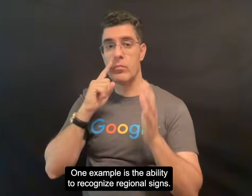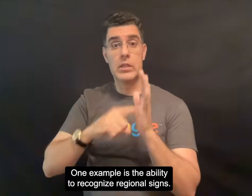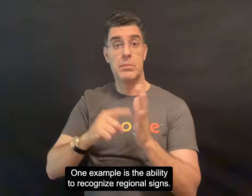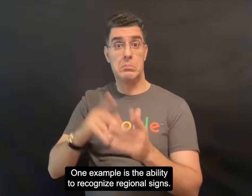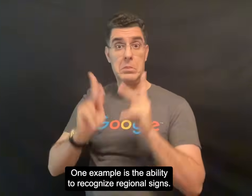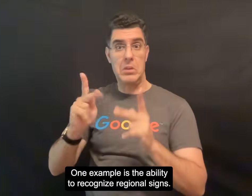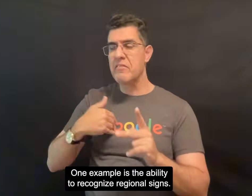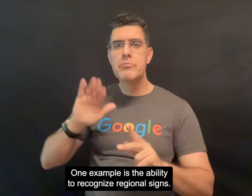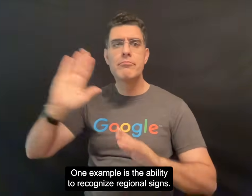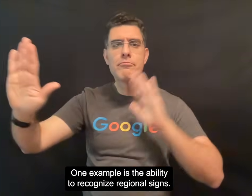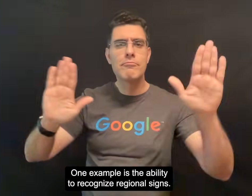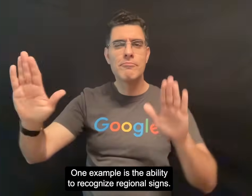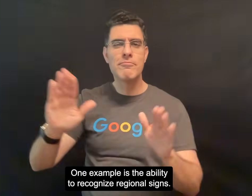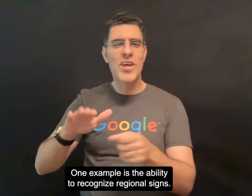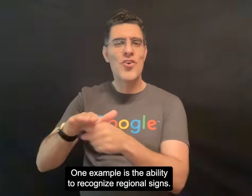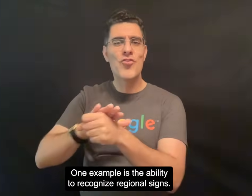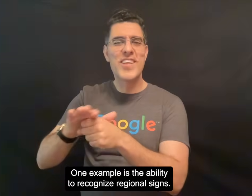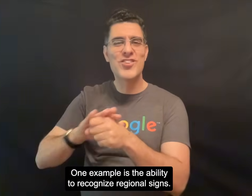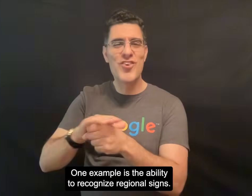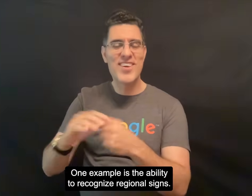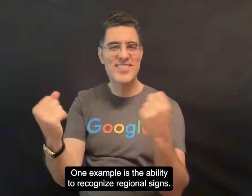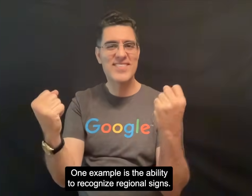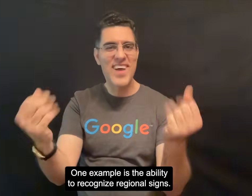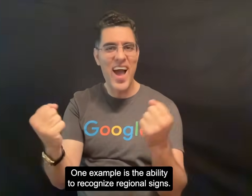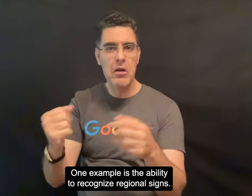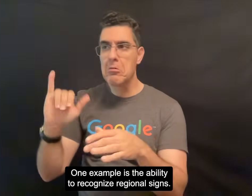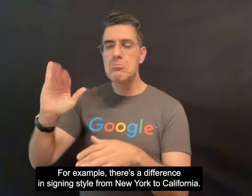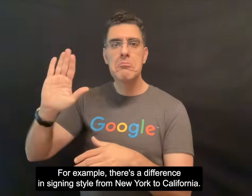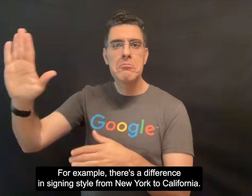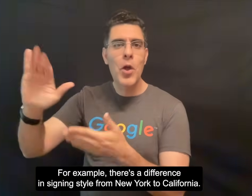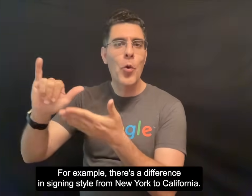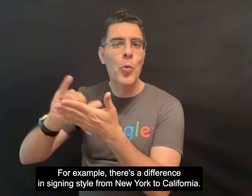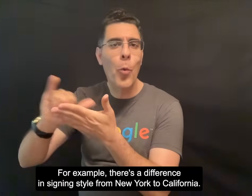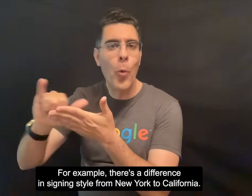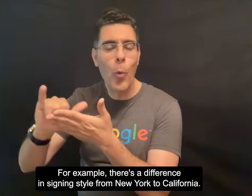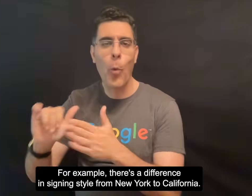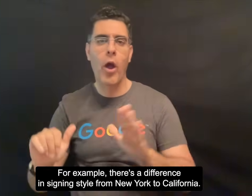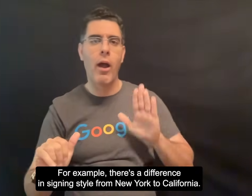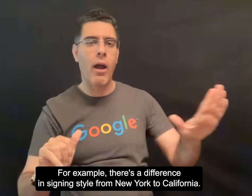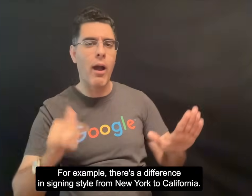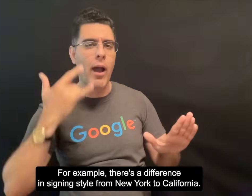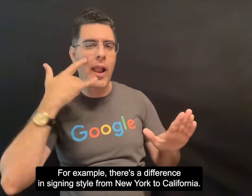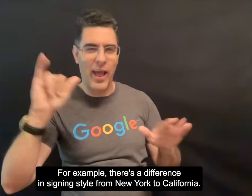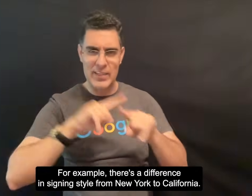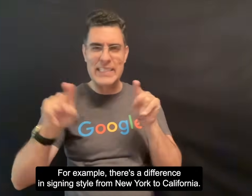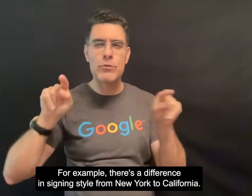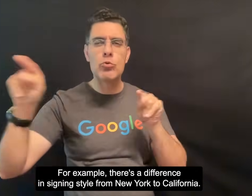One example is the ability to recognize regional signs. For example, there's a difference in signing style from New York to